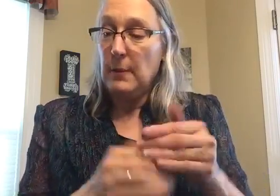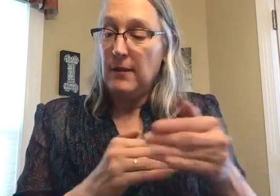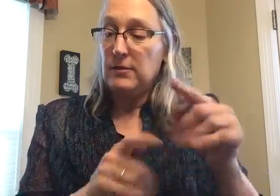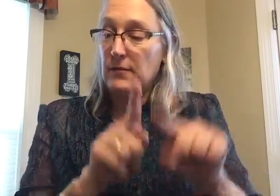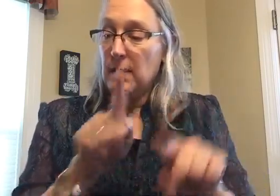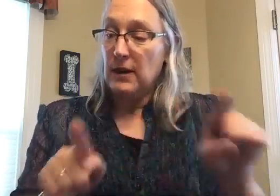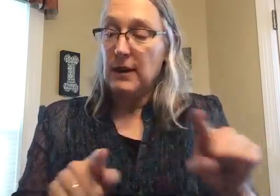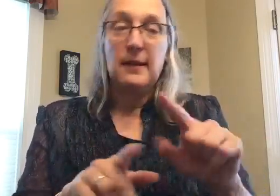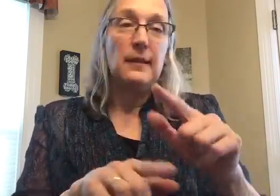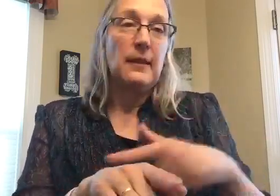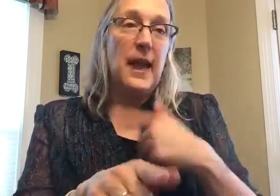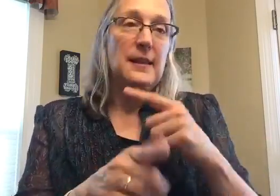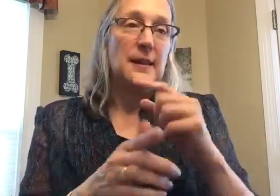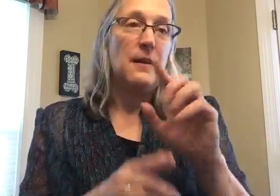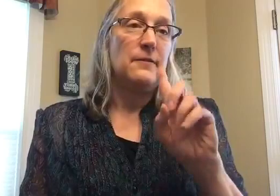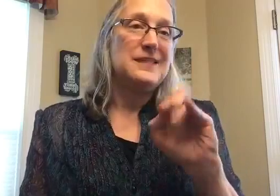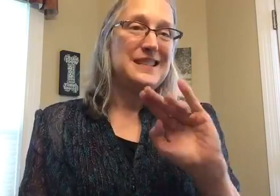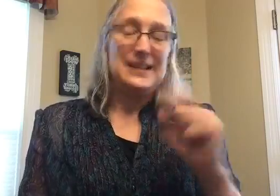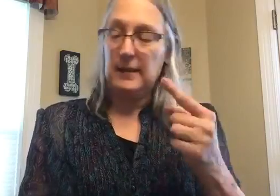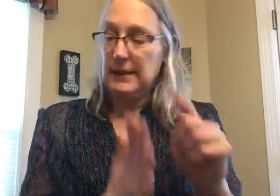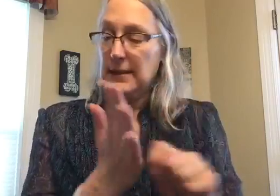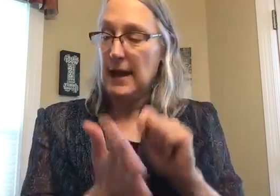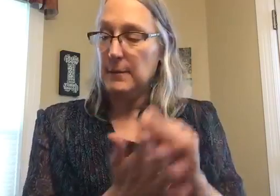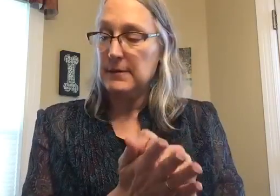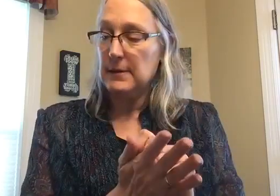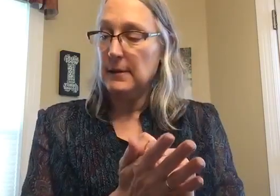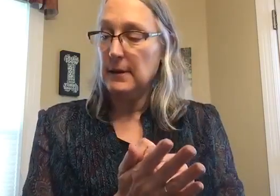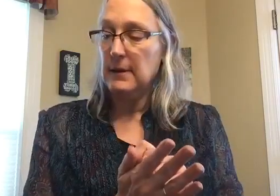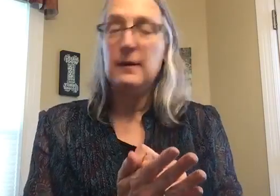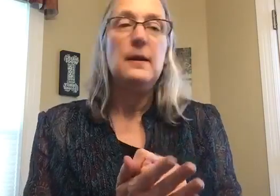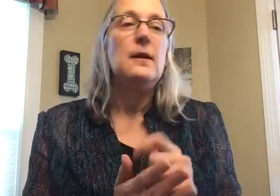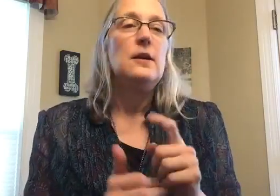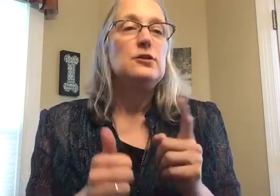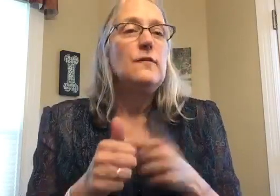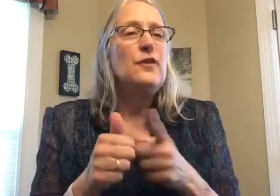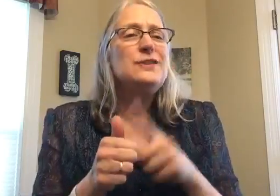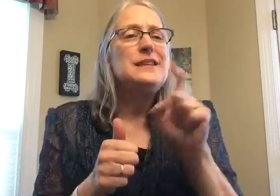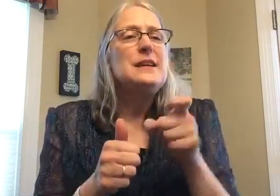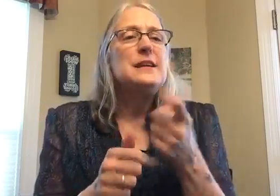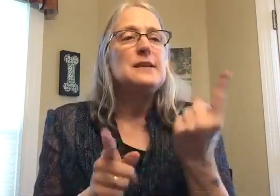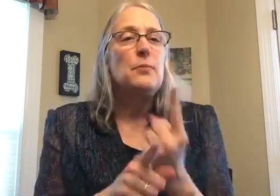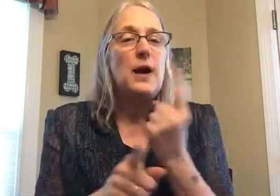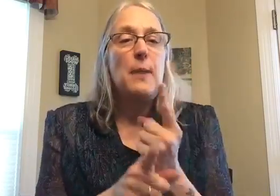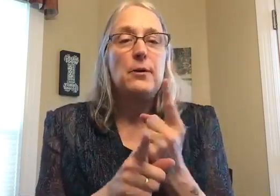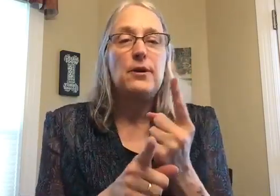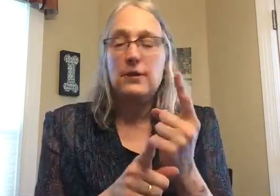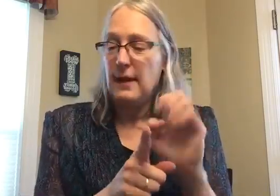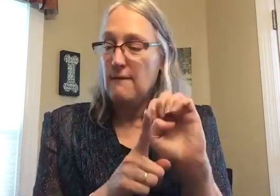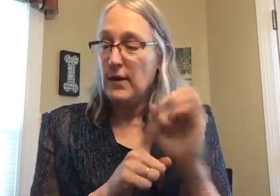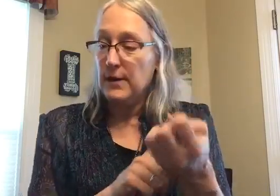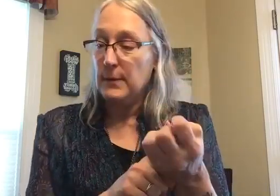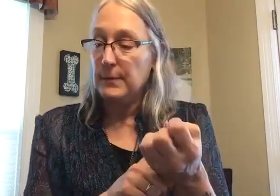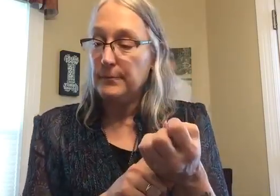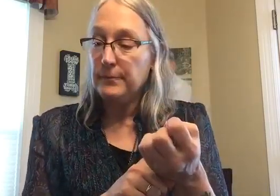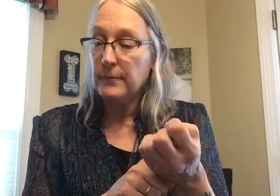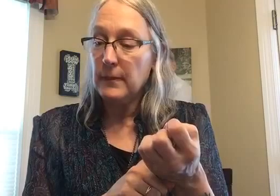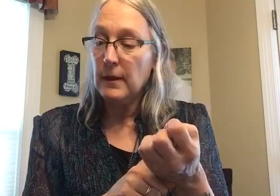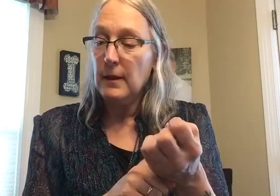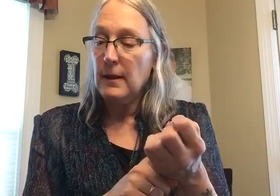after varying length of distilling times. So first it needs a proper environment. It